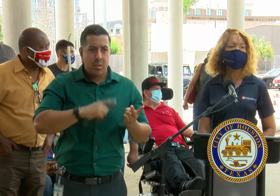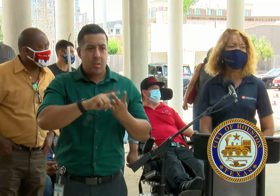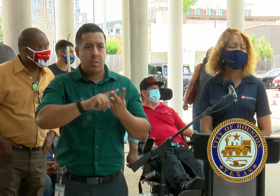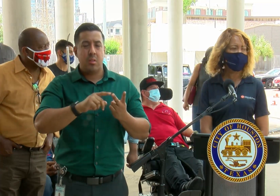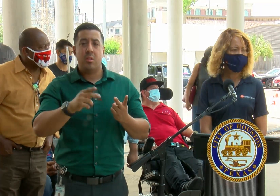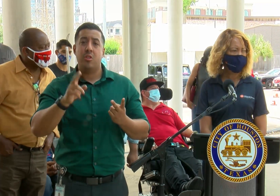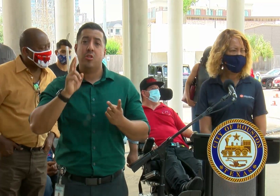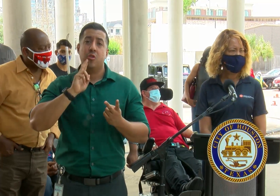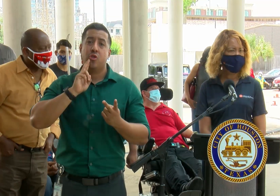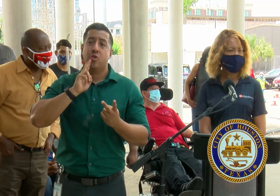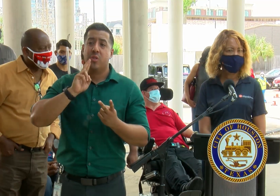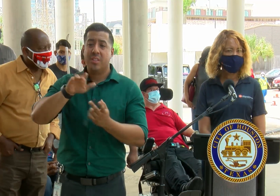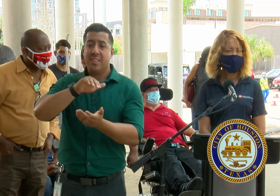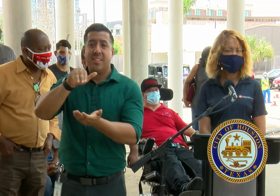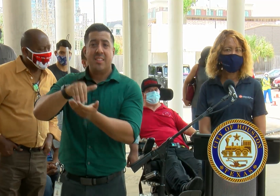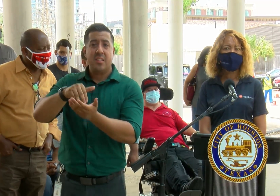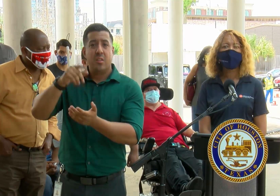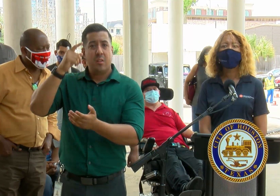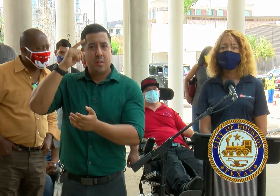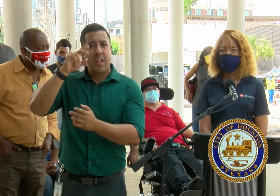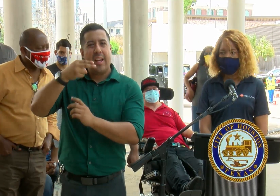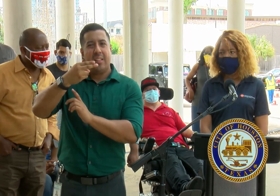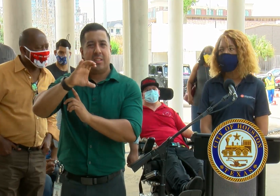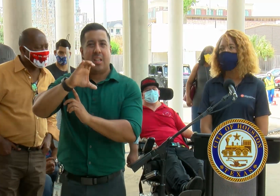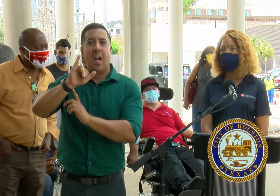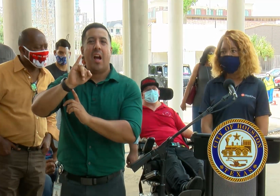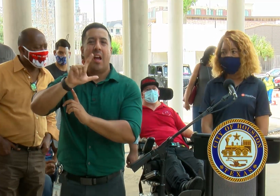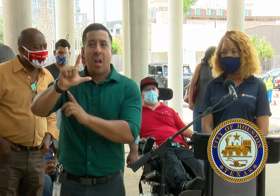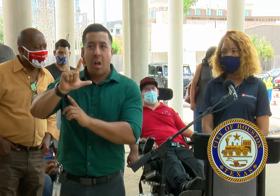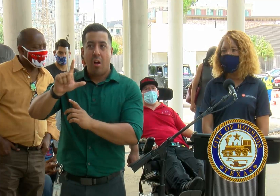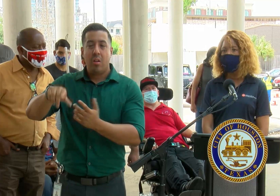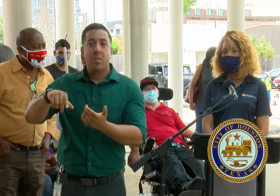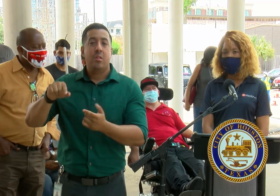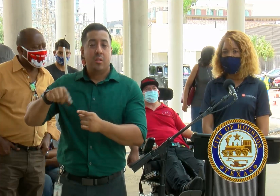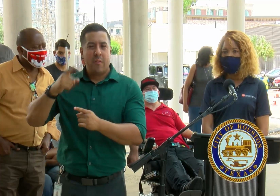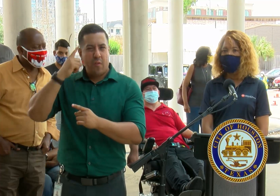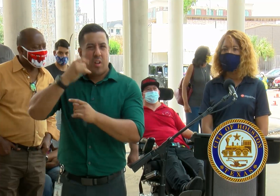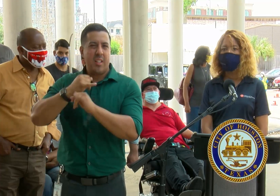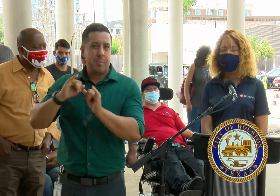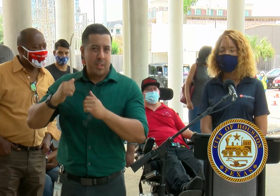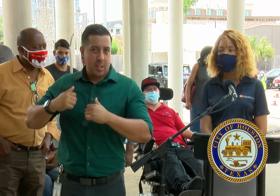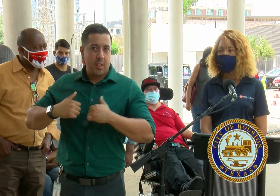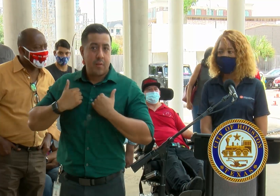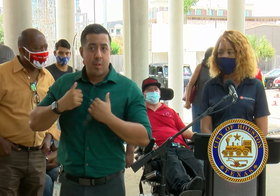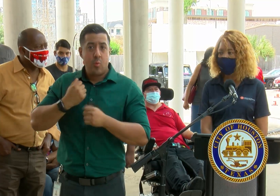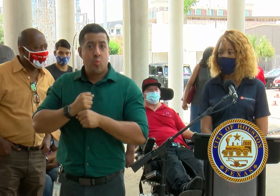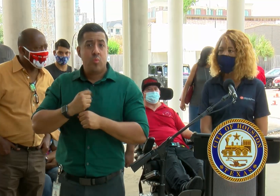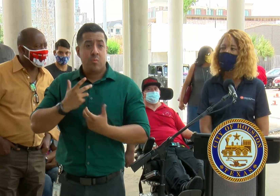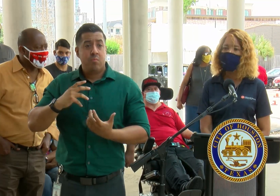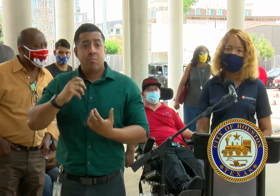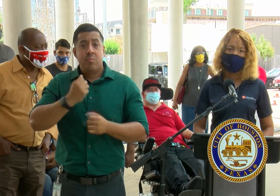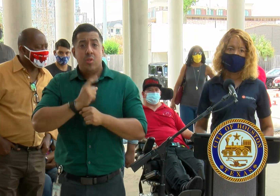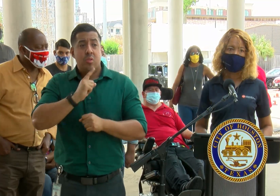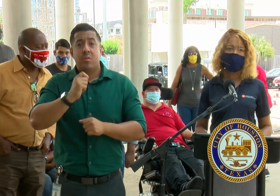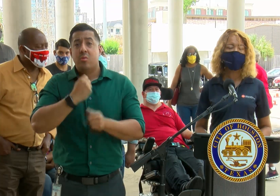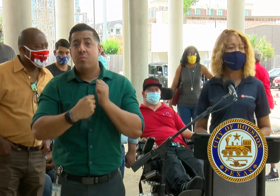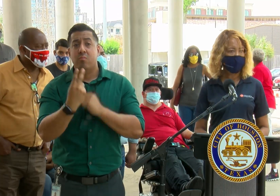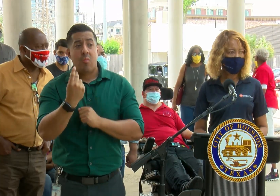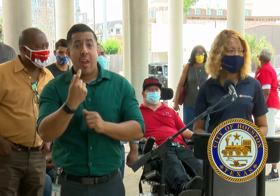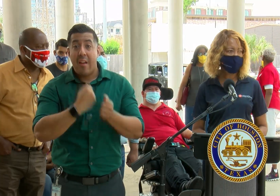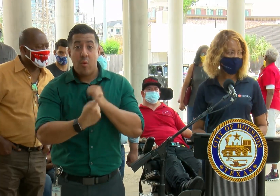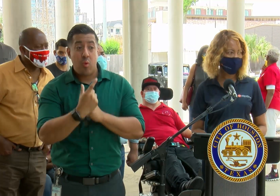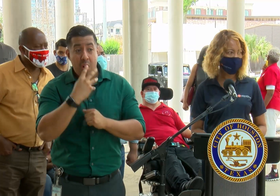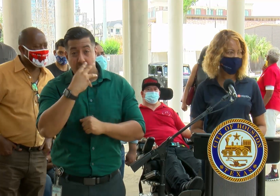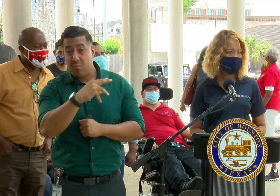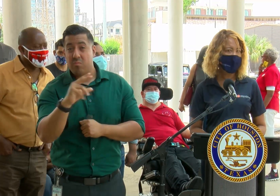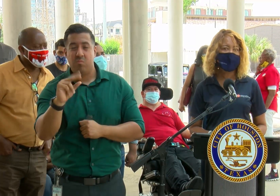the Houston Center for Independent Living, and we do believe that no one should be left behind when it comes to